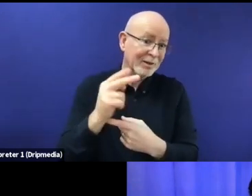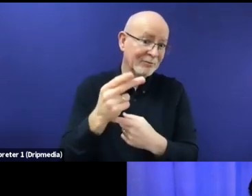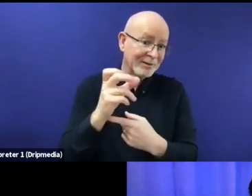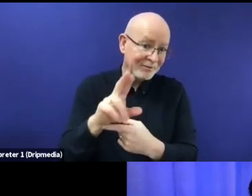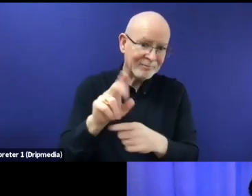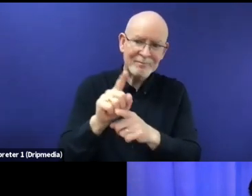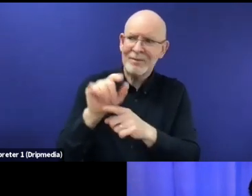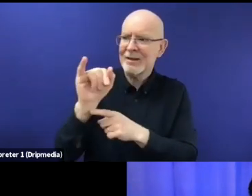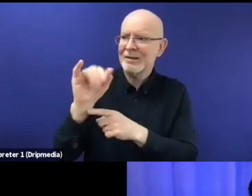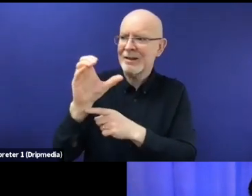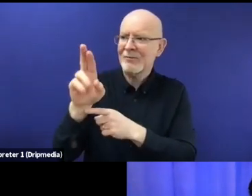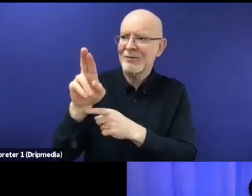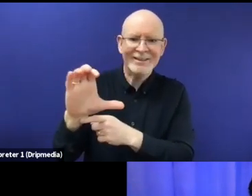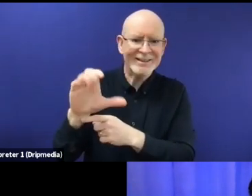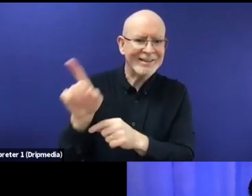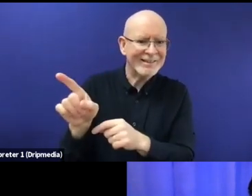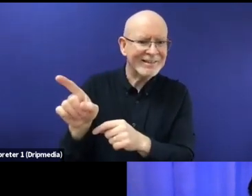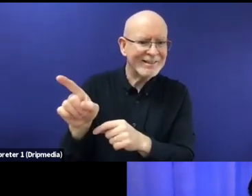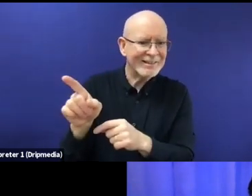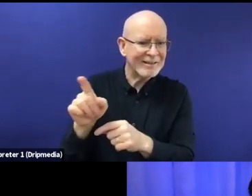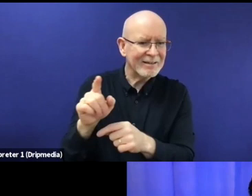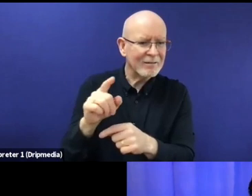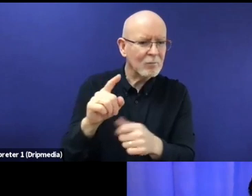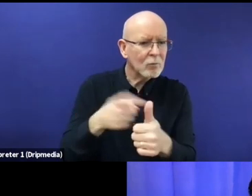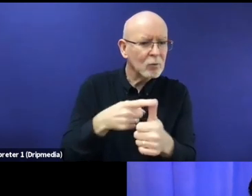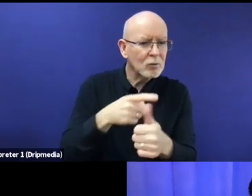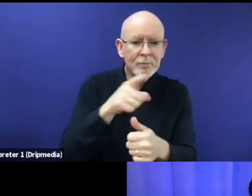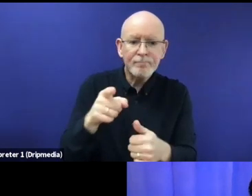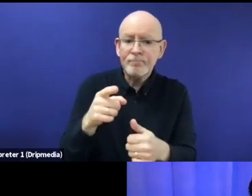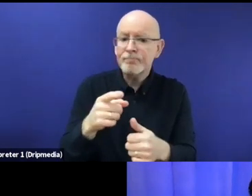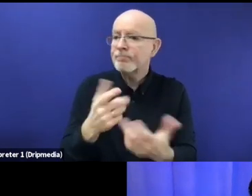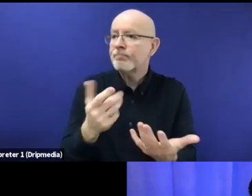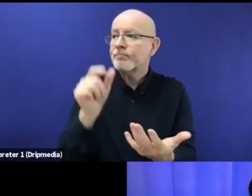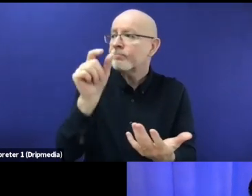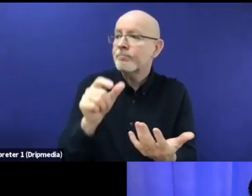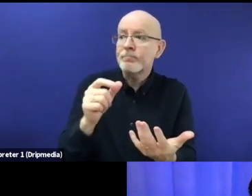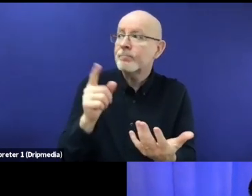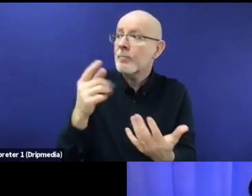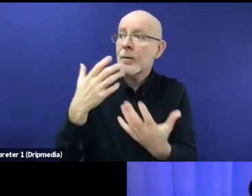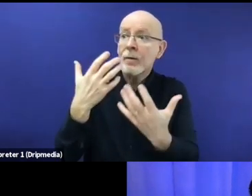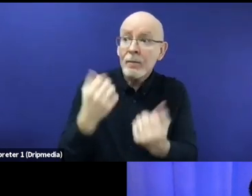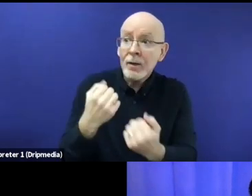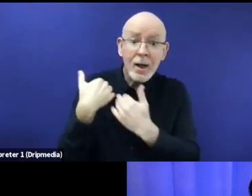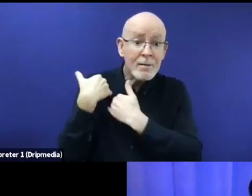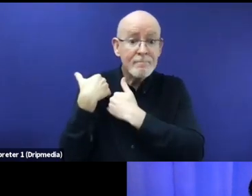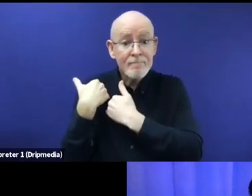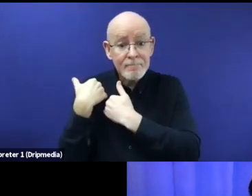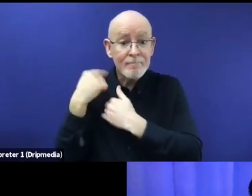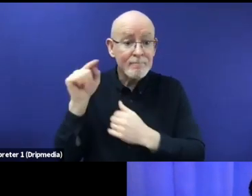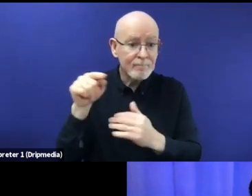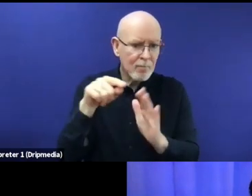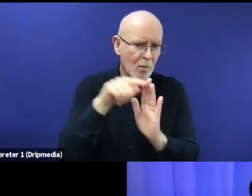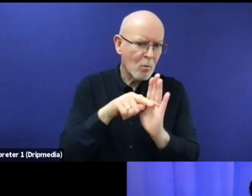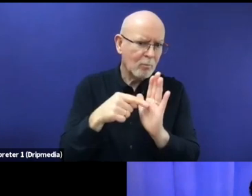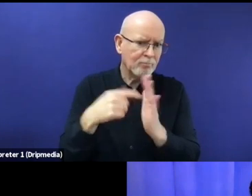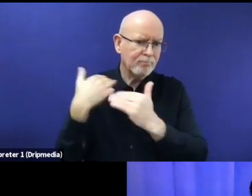in the last 70 years, the role of non-state actors has undoubtedly massively grown in a lot of areas, and not just conflict. If we think of the role of